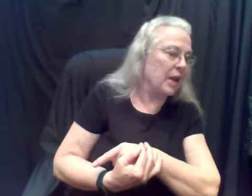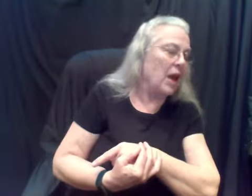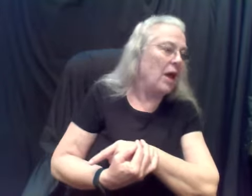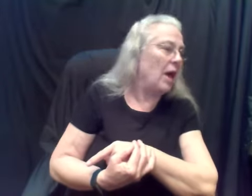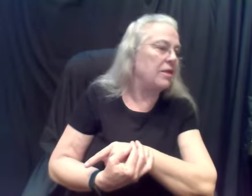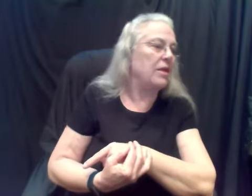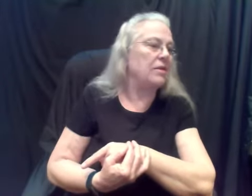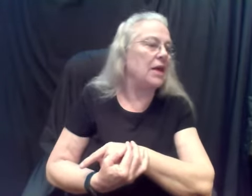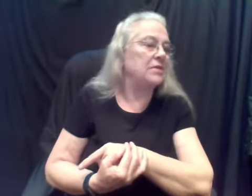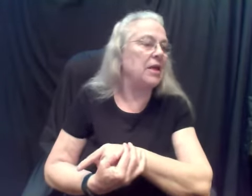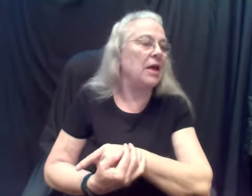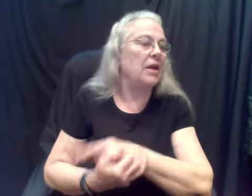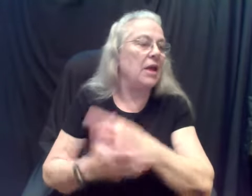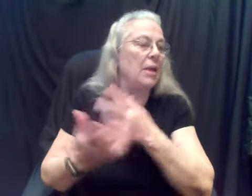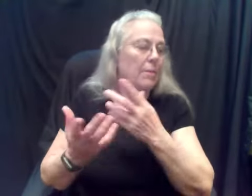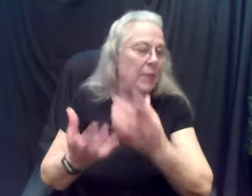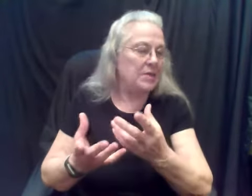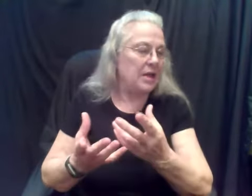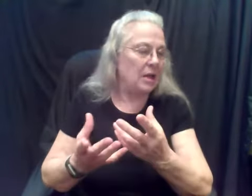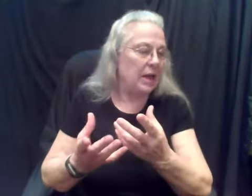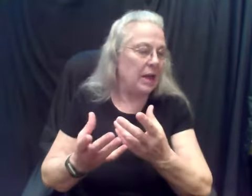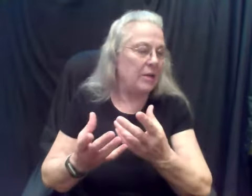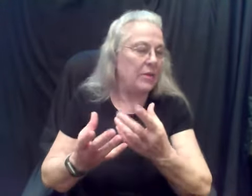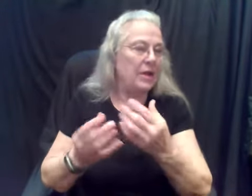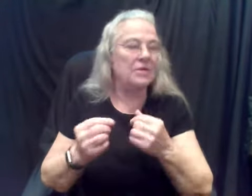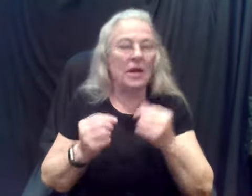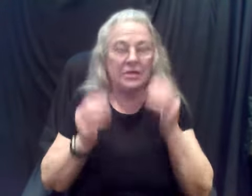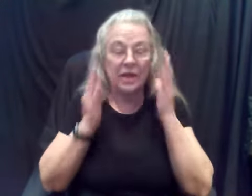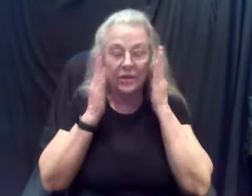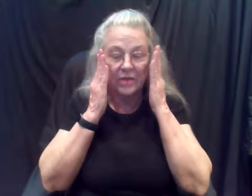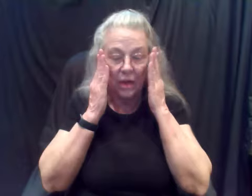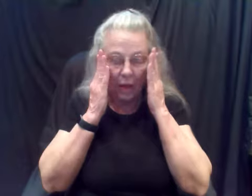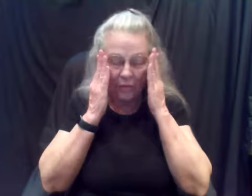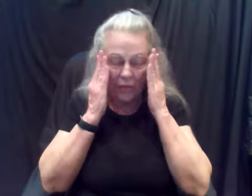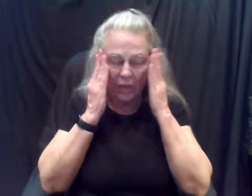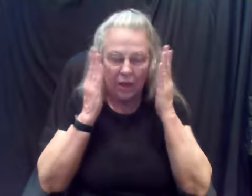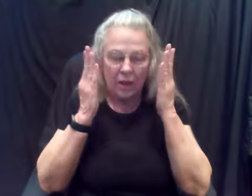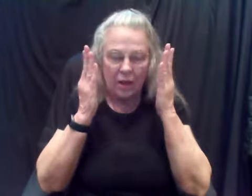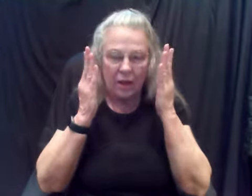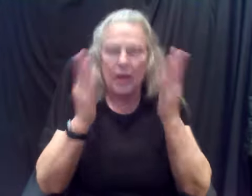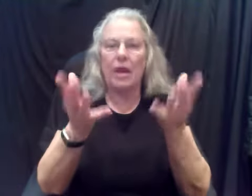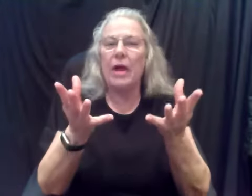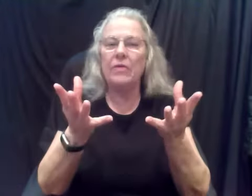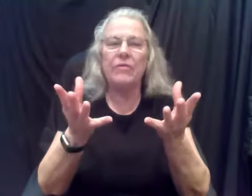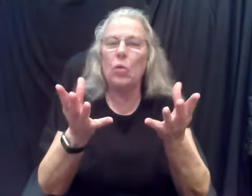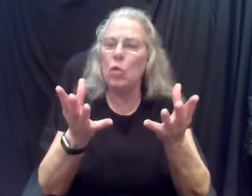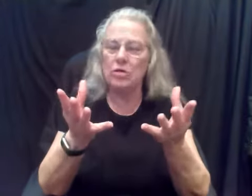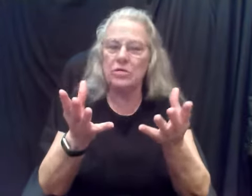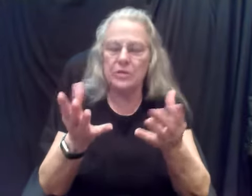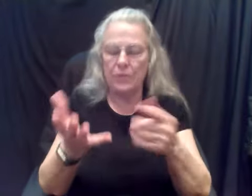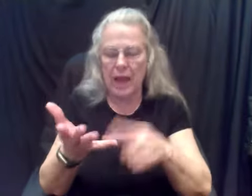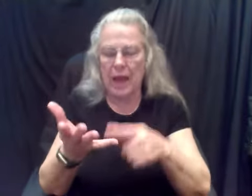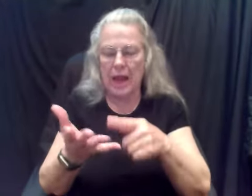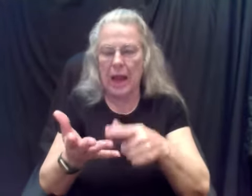I think that's it. Basically, as I say, there's a lot of the words a, and,